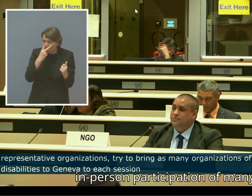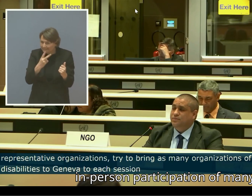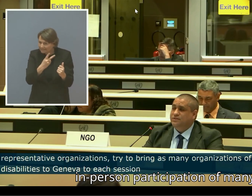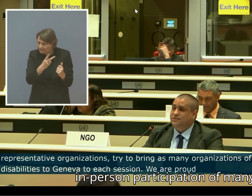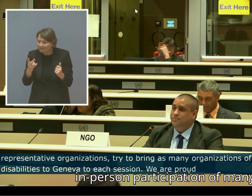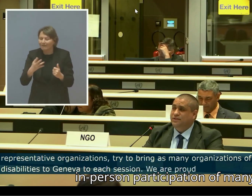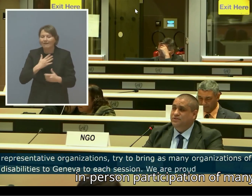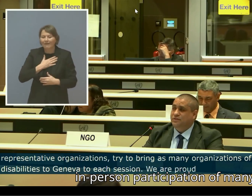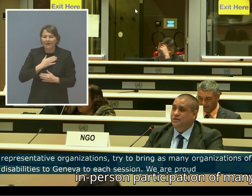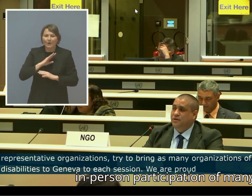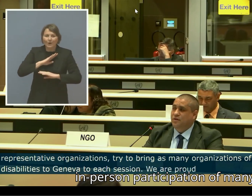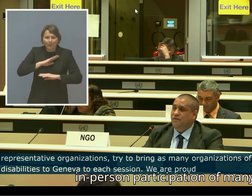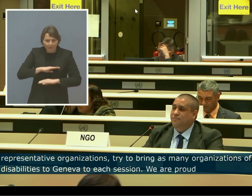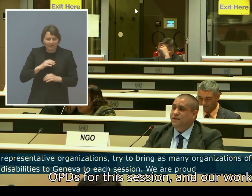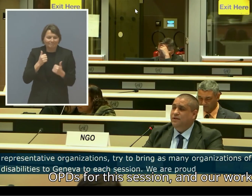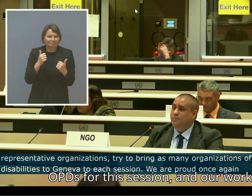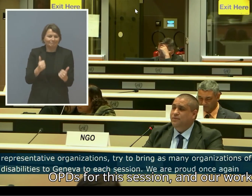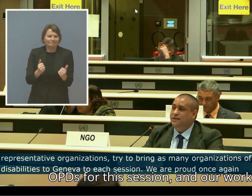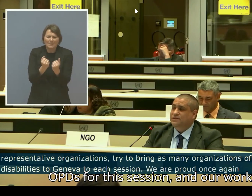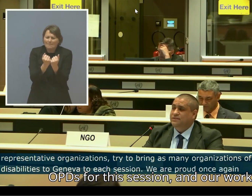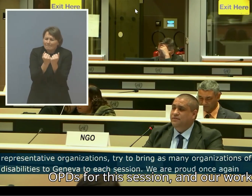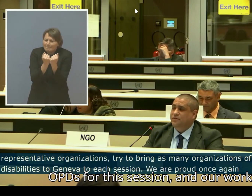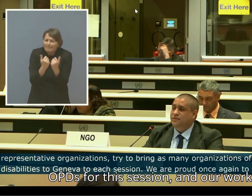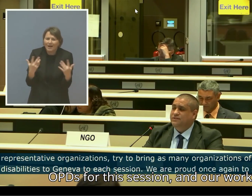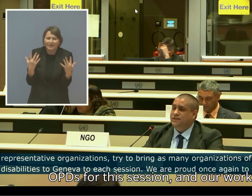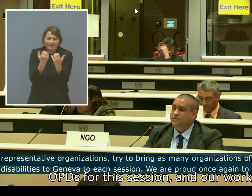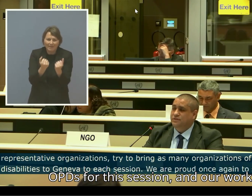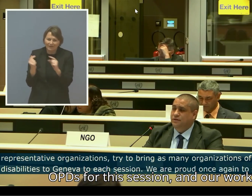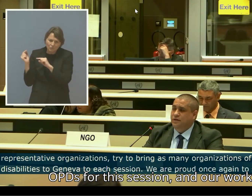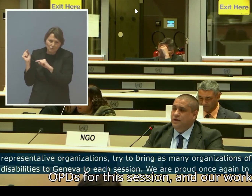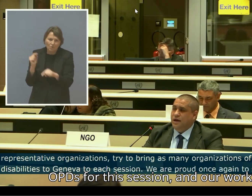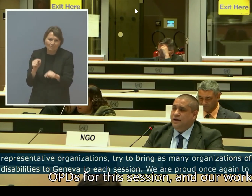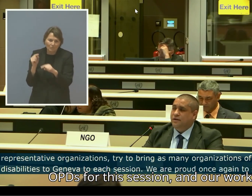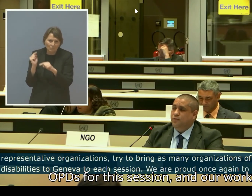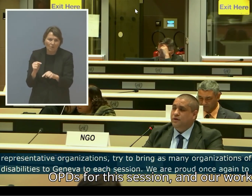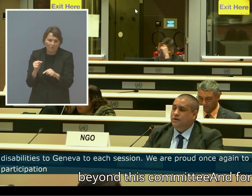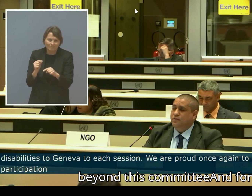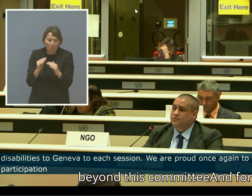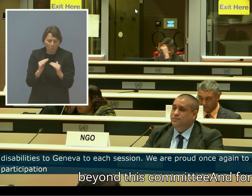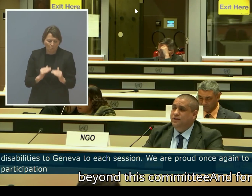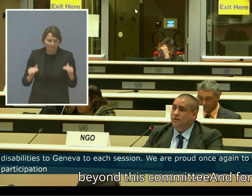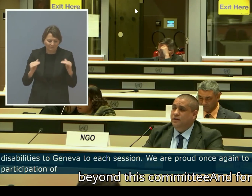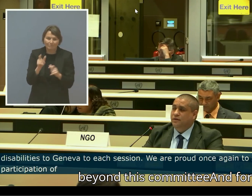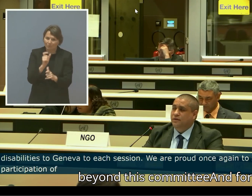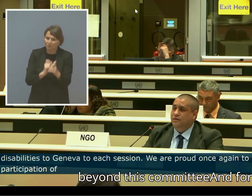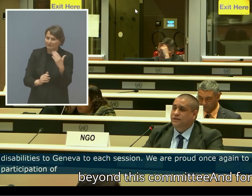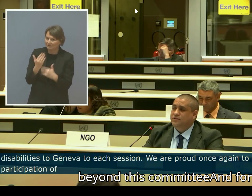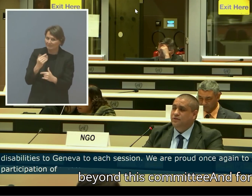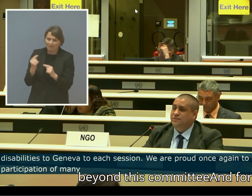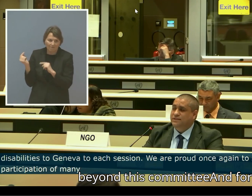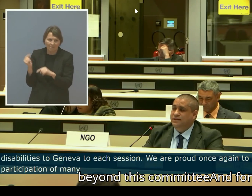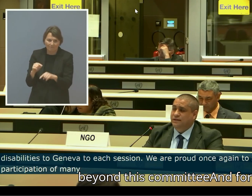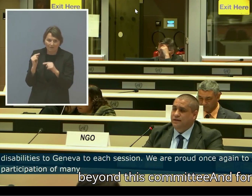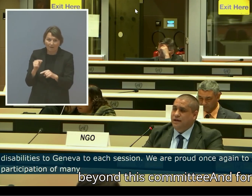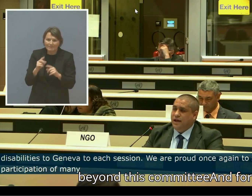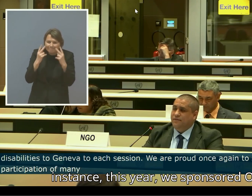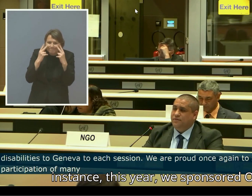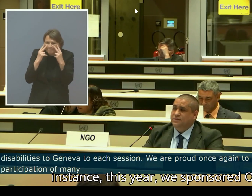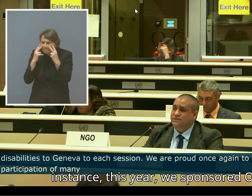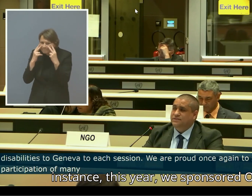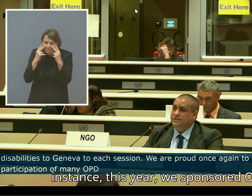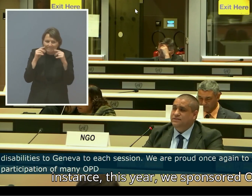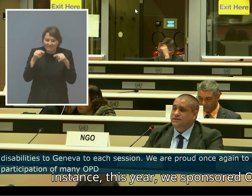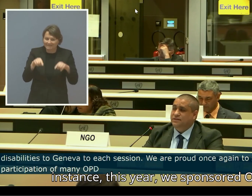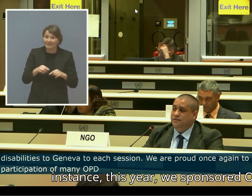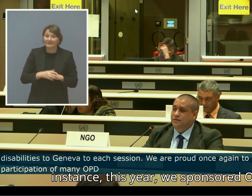in-person participation of many OPDs for this session, and our work goes beyond this committee. And for